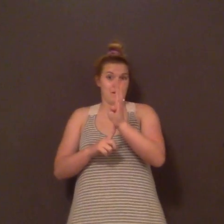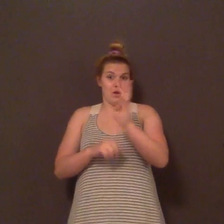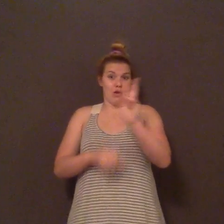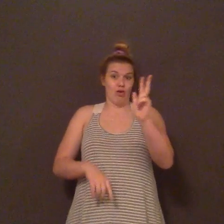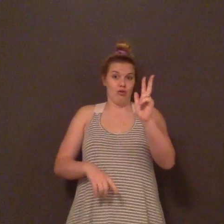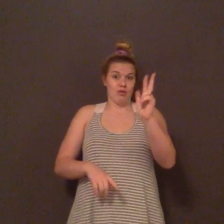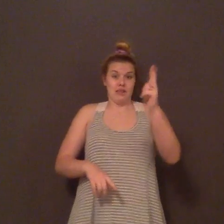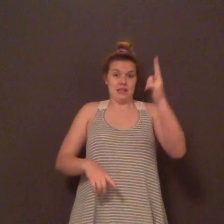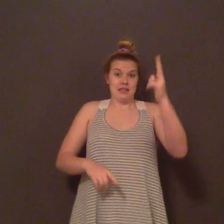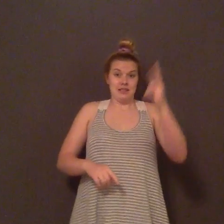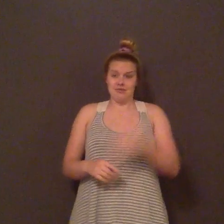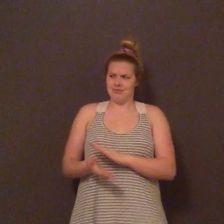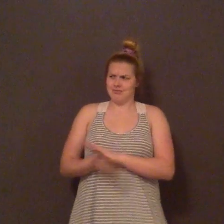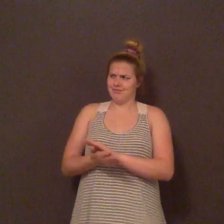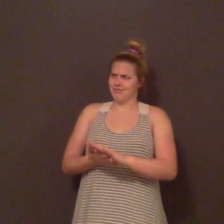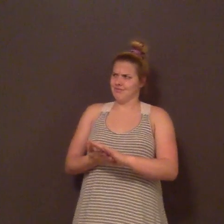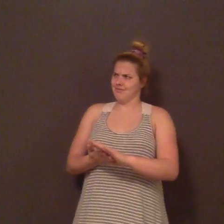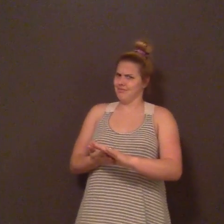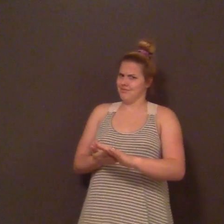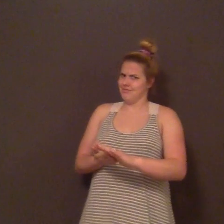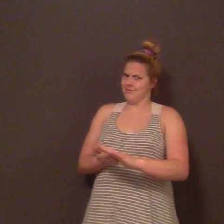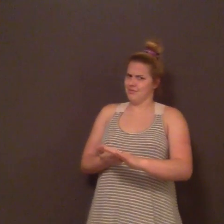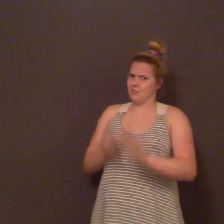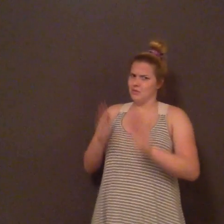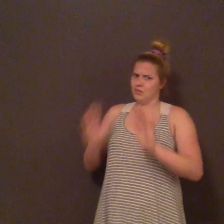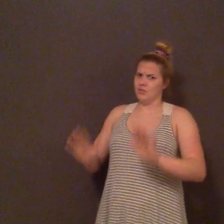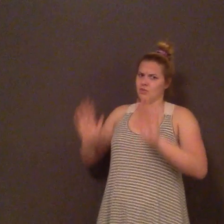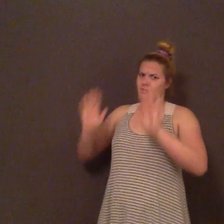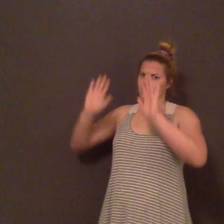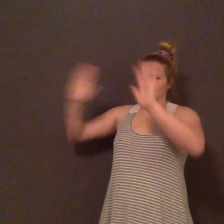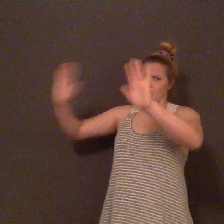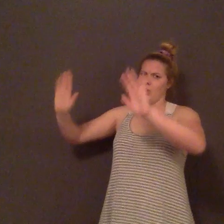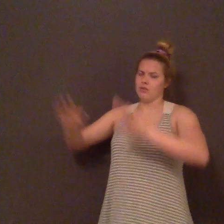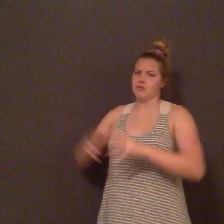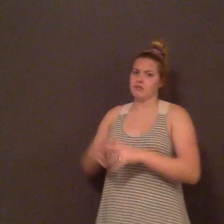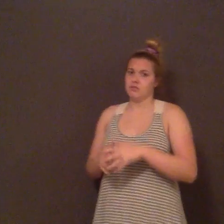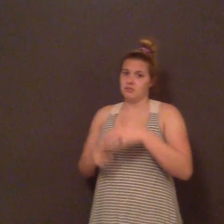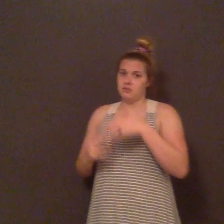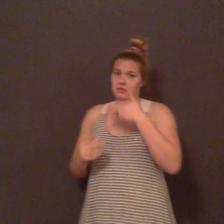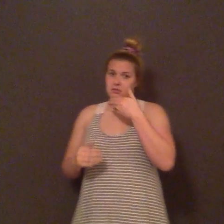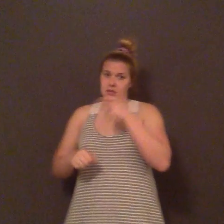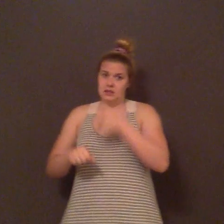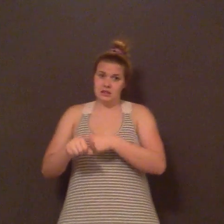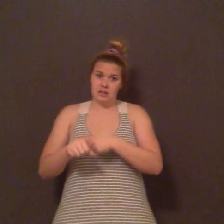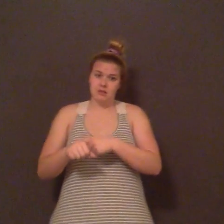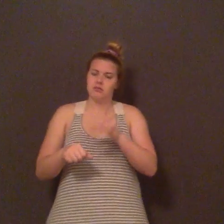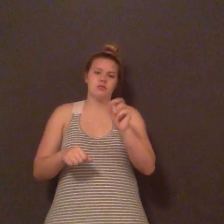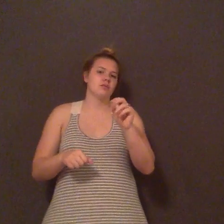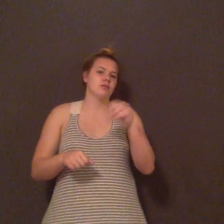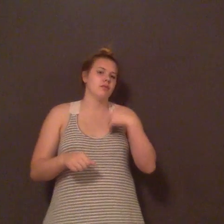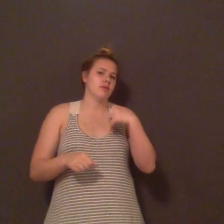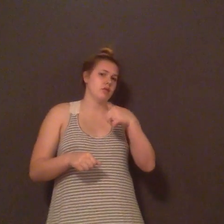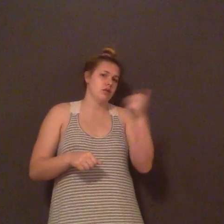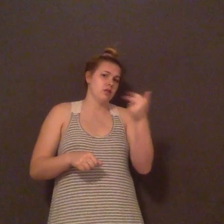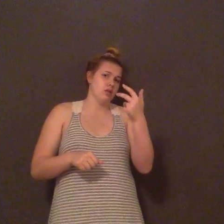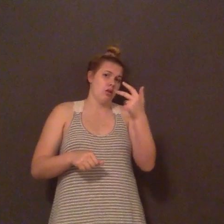very impressive running. That must be the best time on your team. No, there's actually 3 guys ahead of me right now. 3? Well, then I guess you got